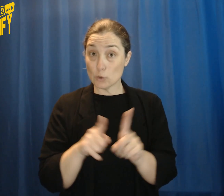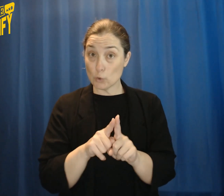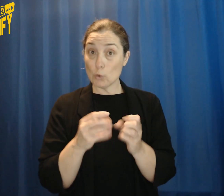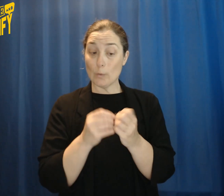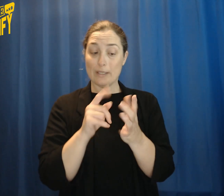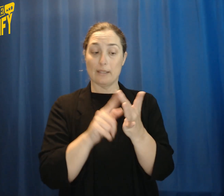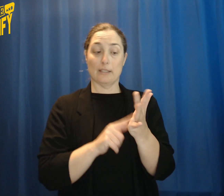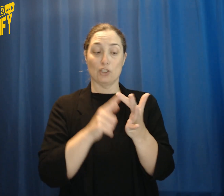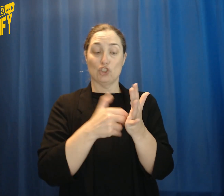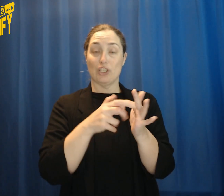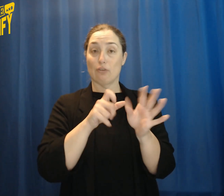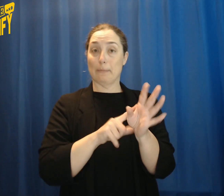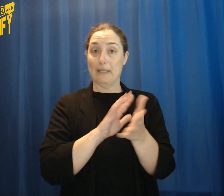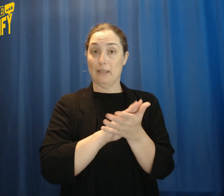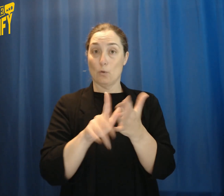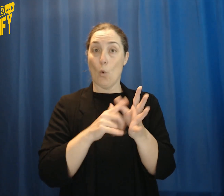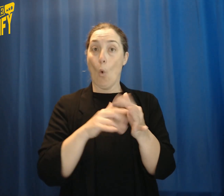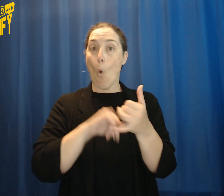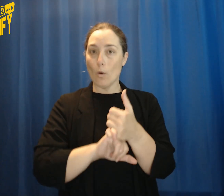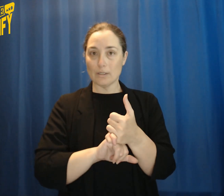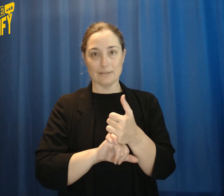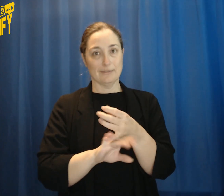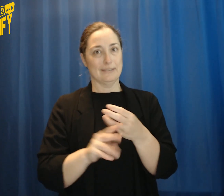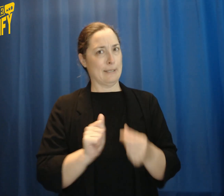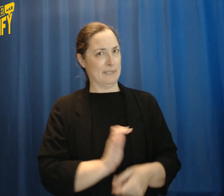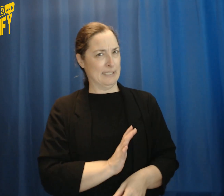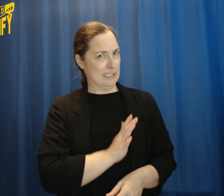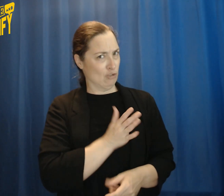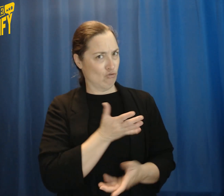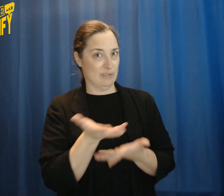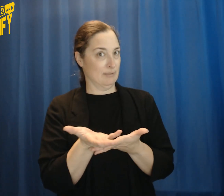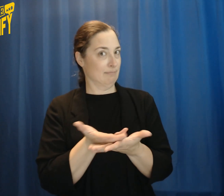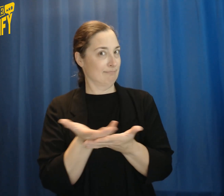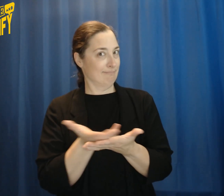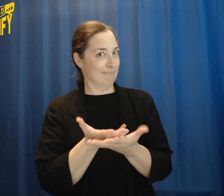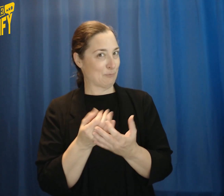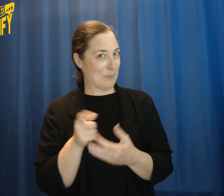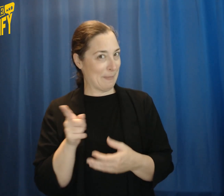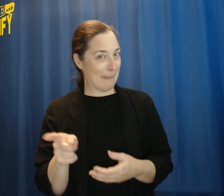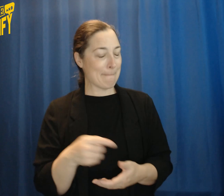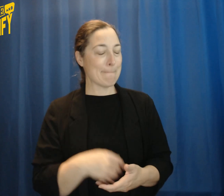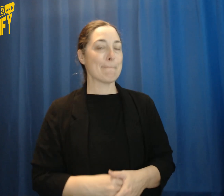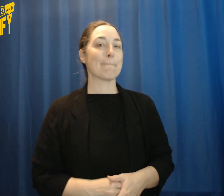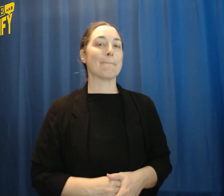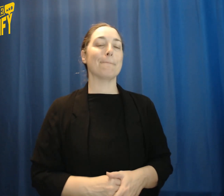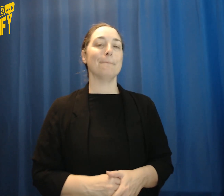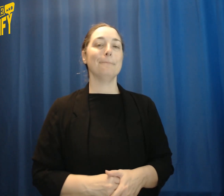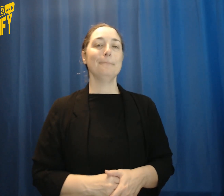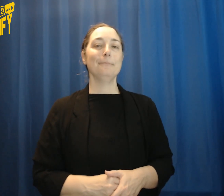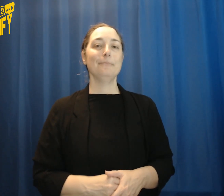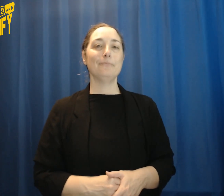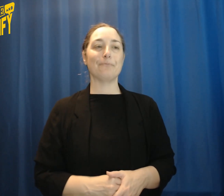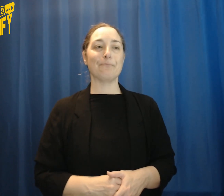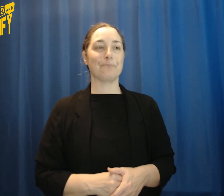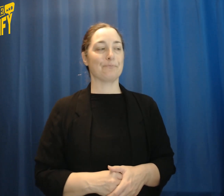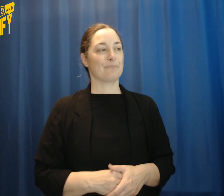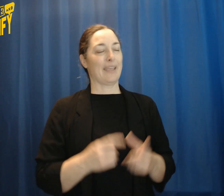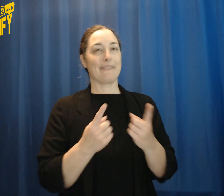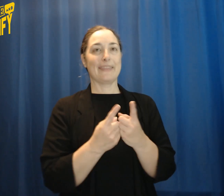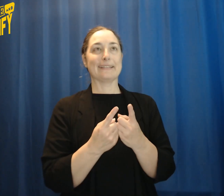Hawkes. We had some really interesting conversations and things that I don't think people talk about with